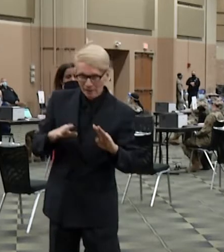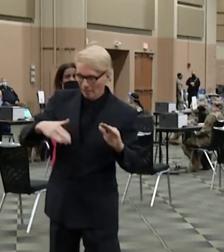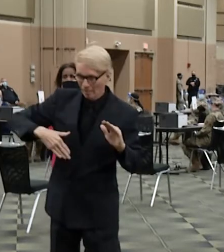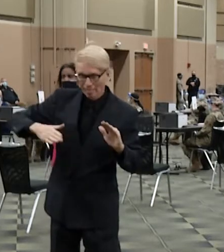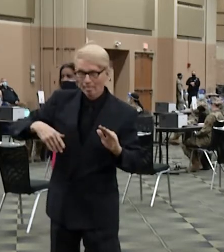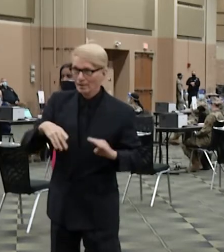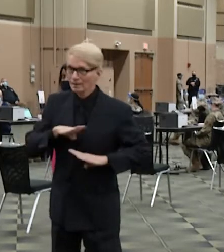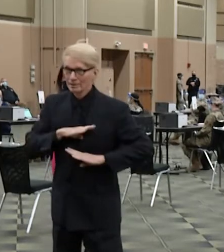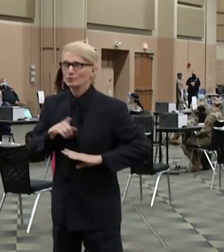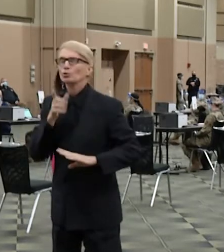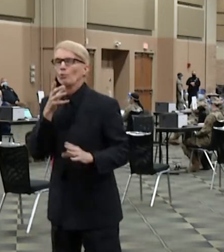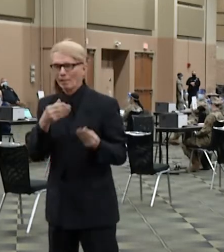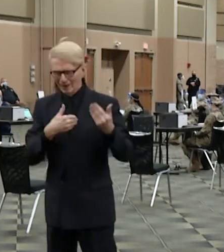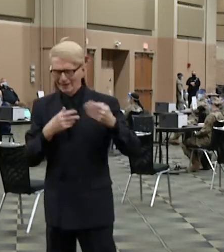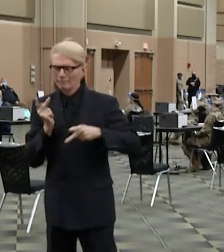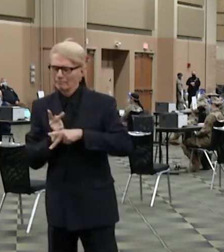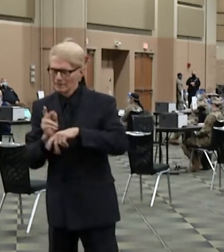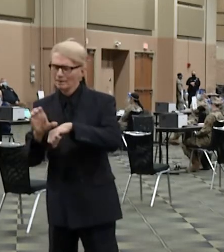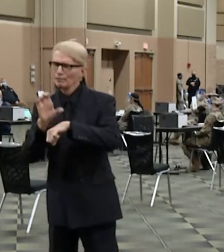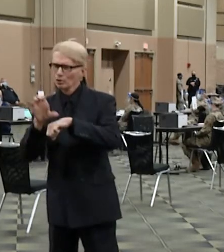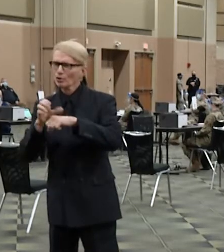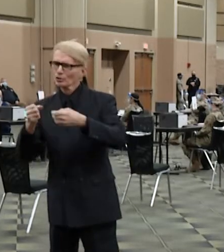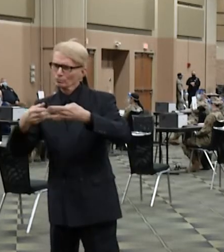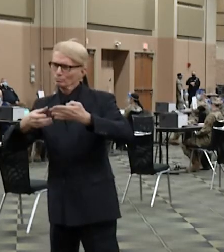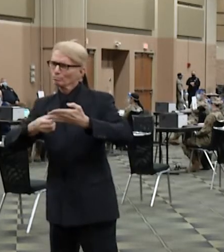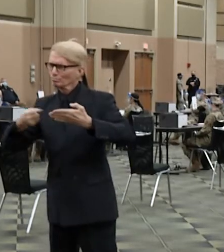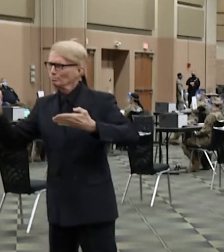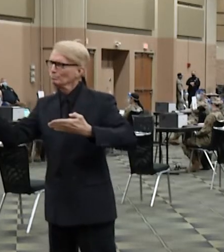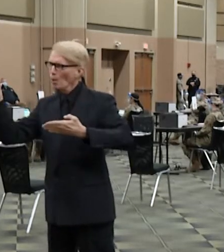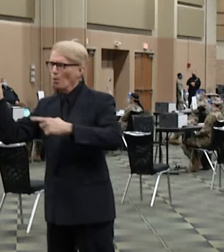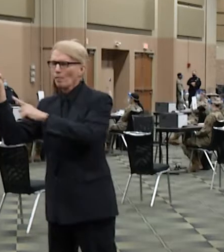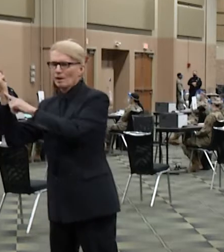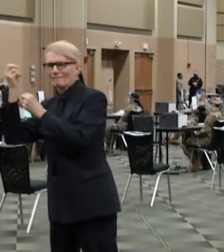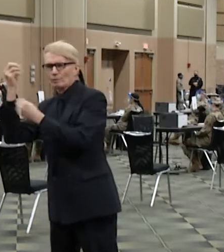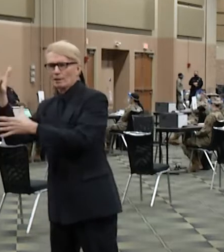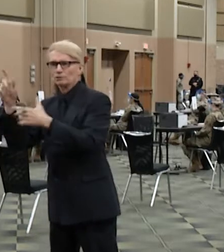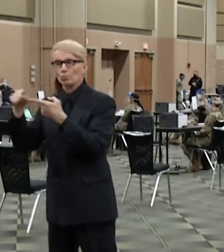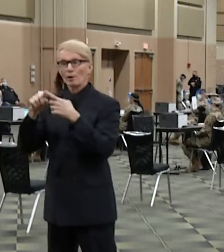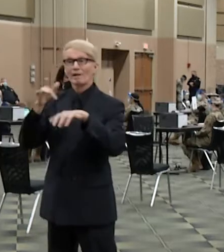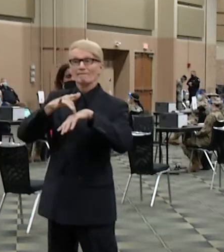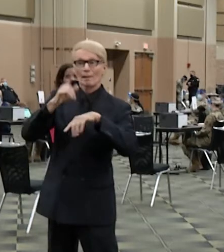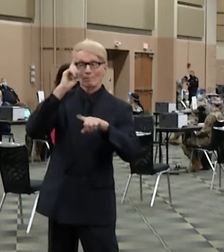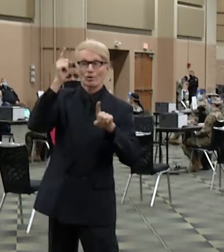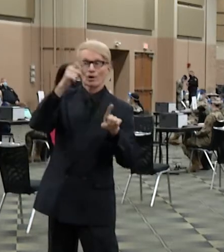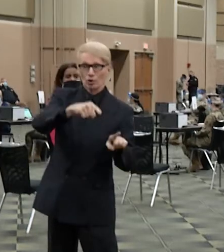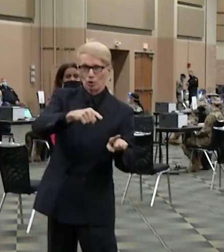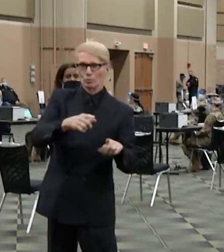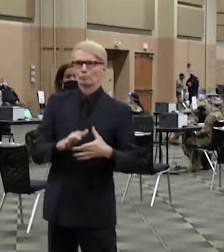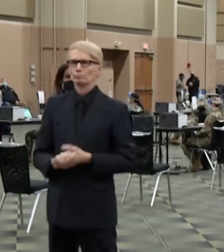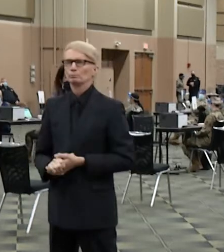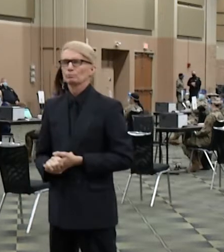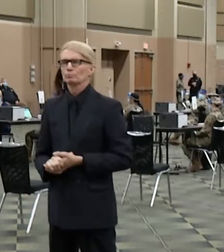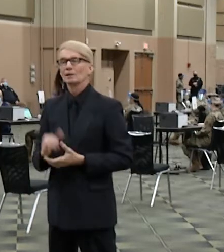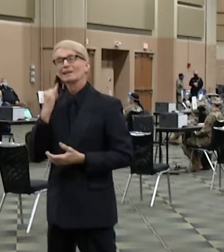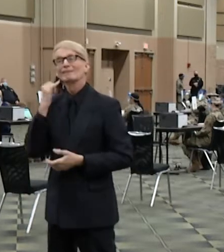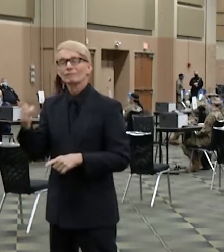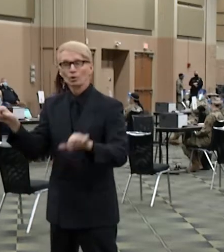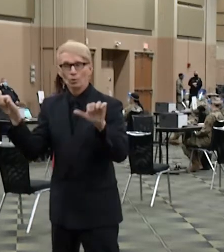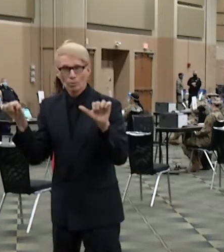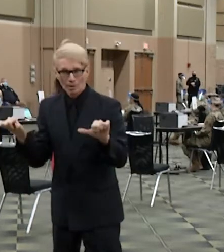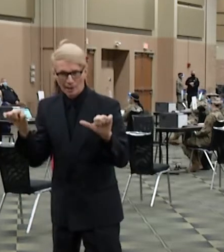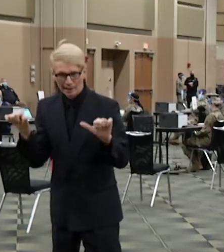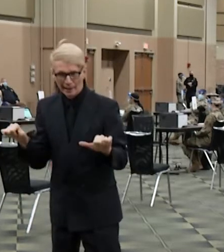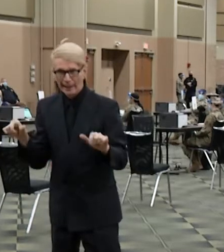have your information and you will continue to get updates about the vaccine, about its supplies, about its location. If you are able or meet